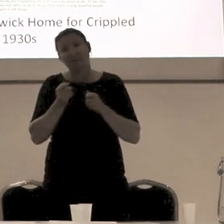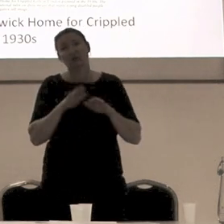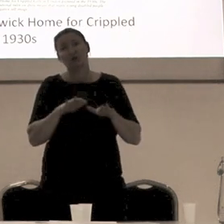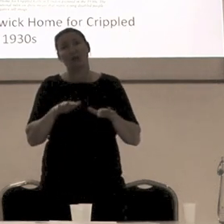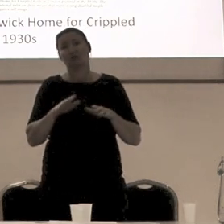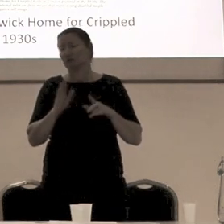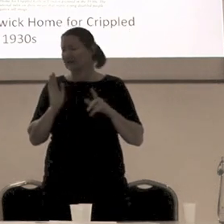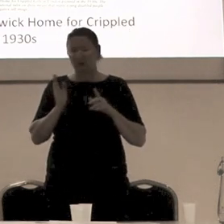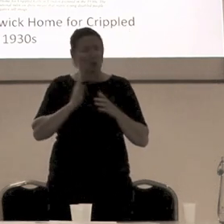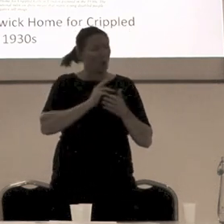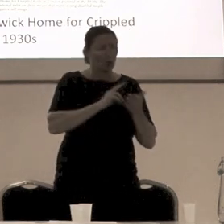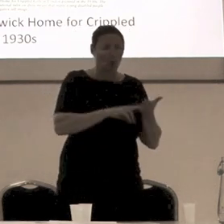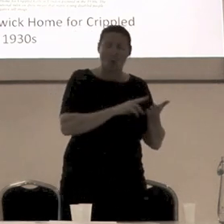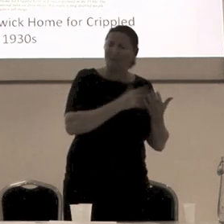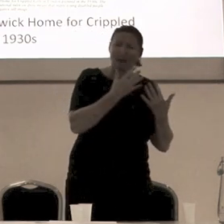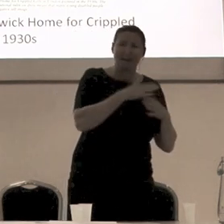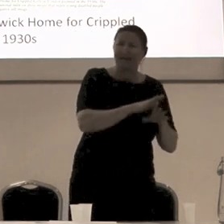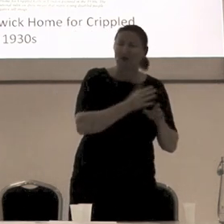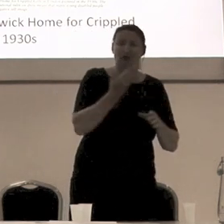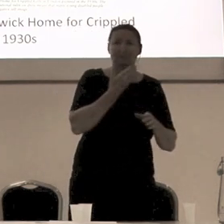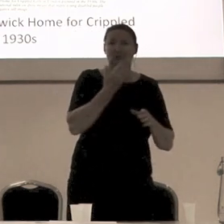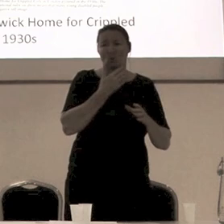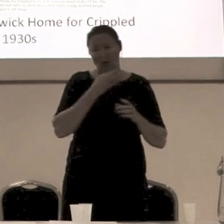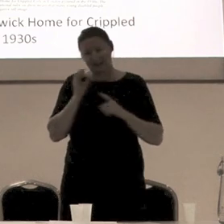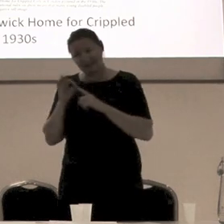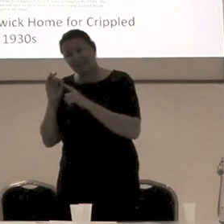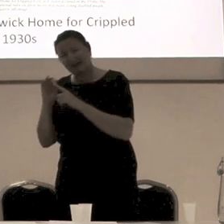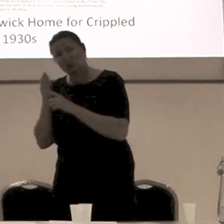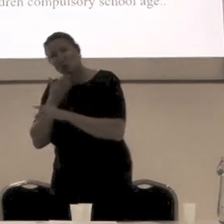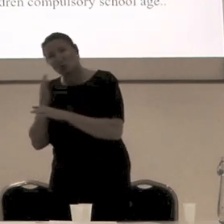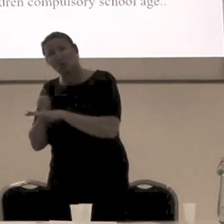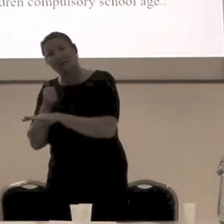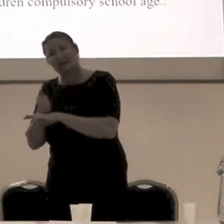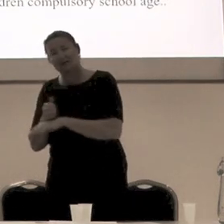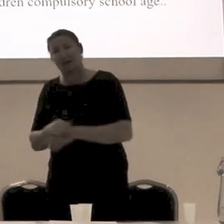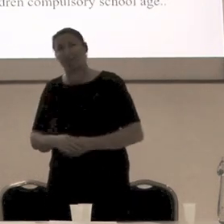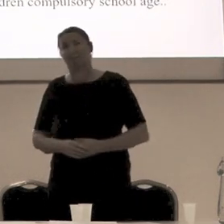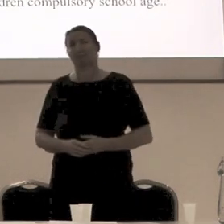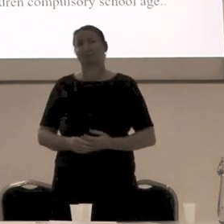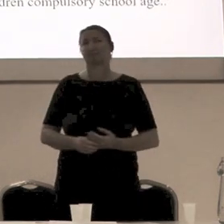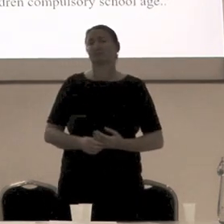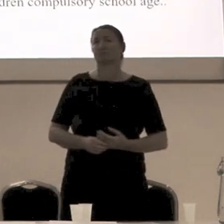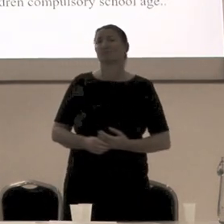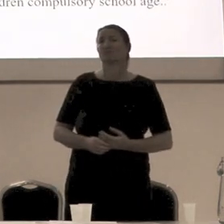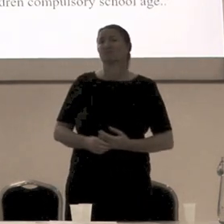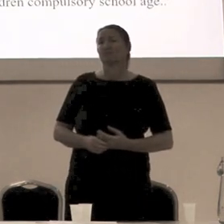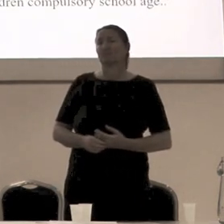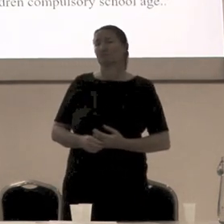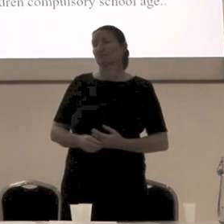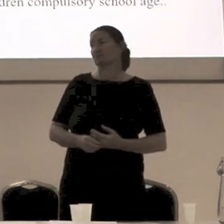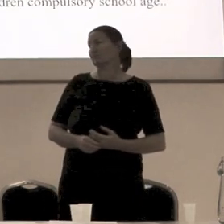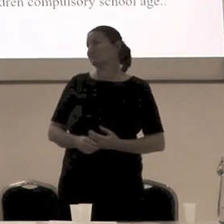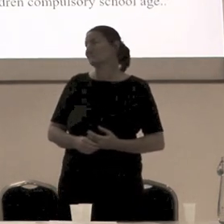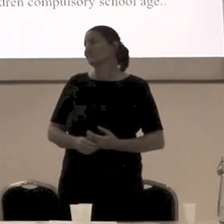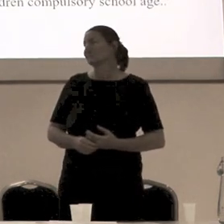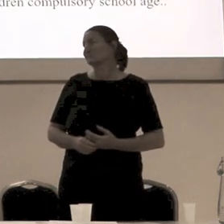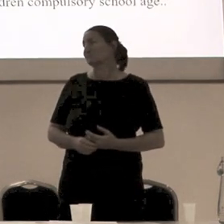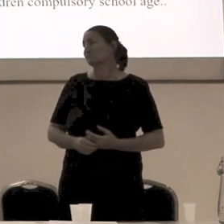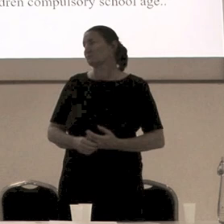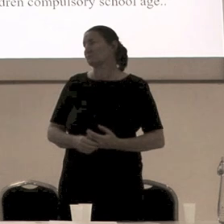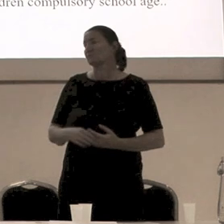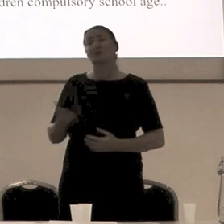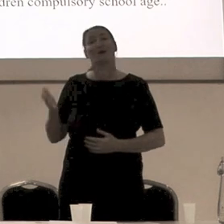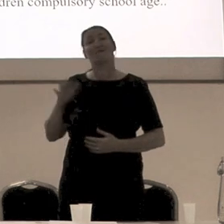school, they have to go to these separate special schools. So that was what was going on. But one of the things that drove this more than anything